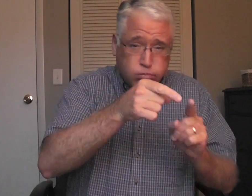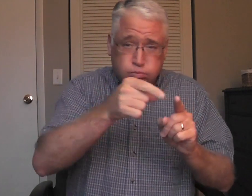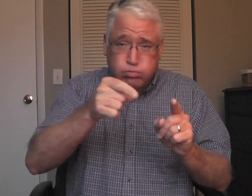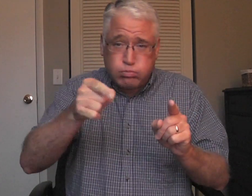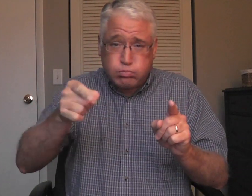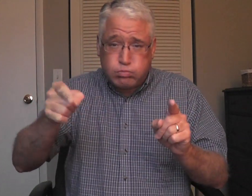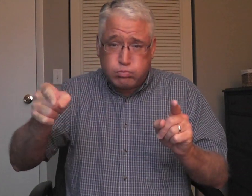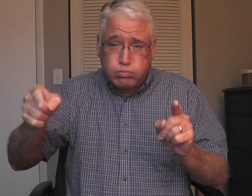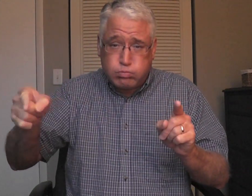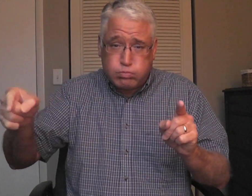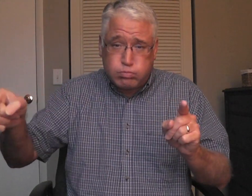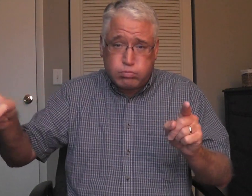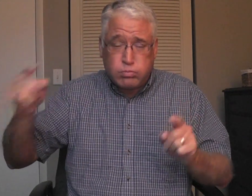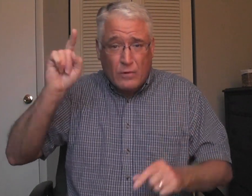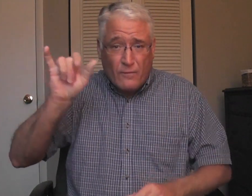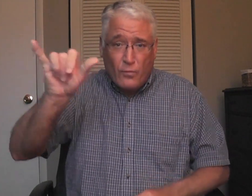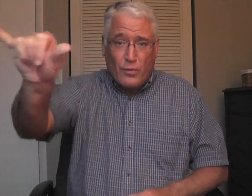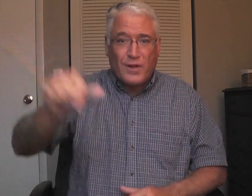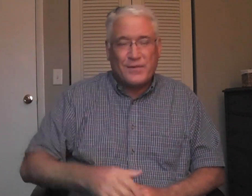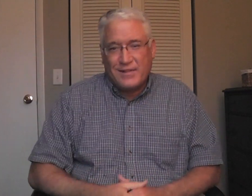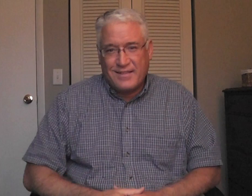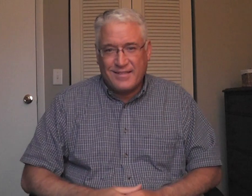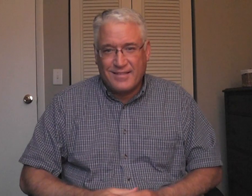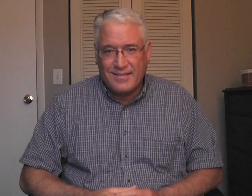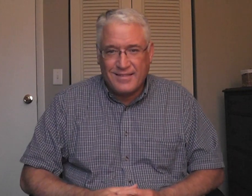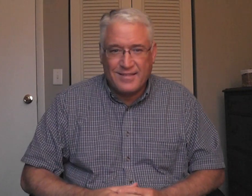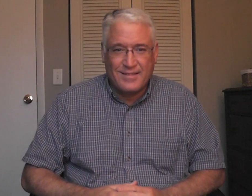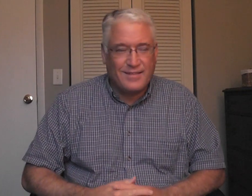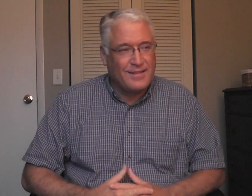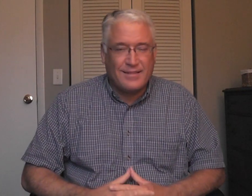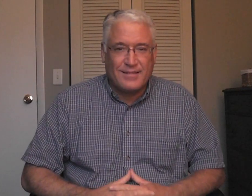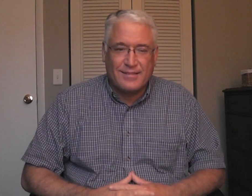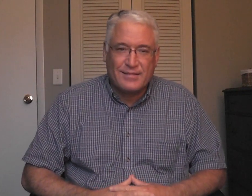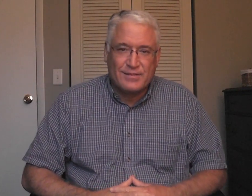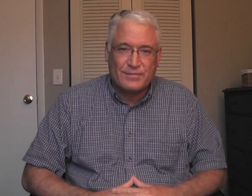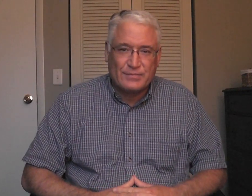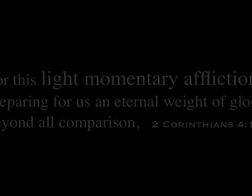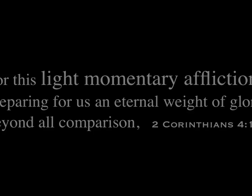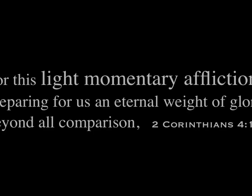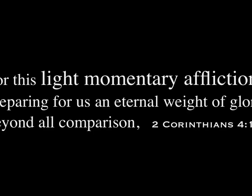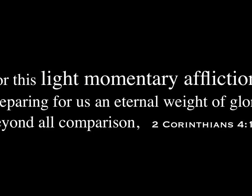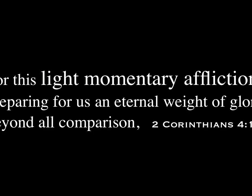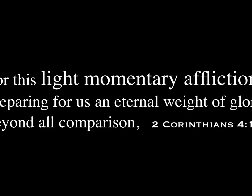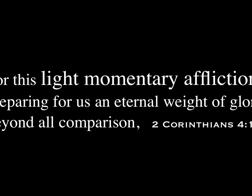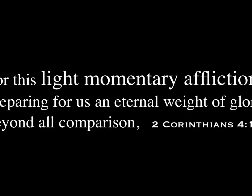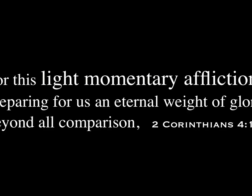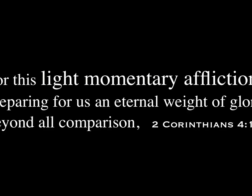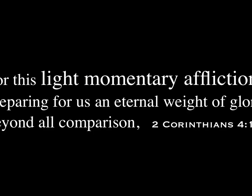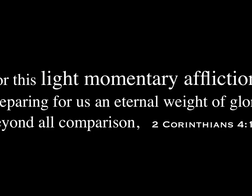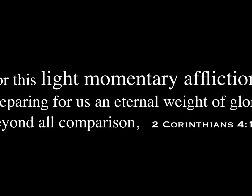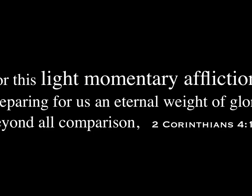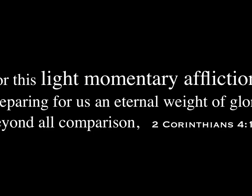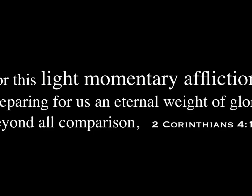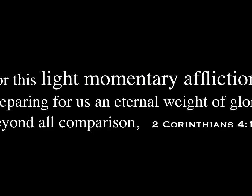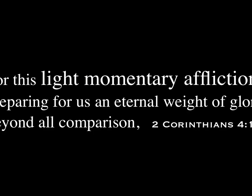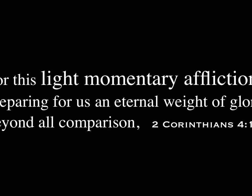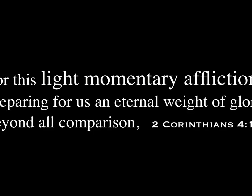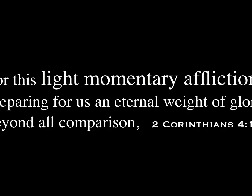eternity. That's forever. For this light momentary affliction